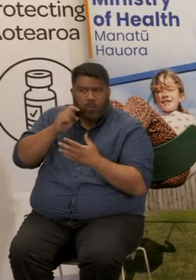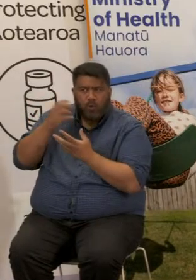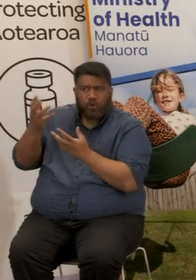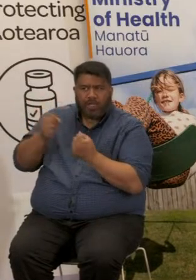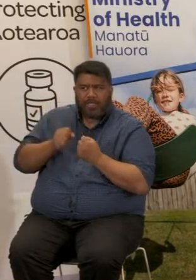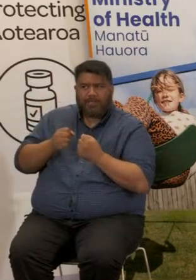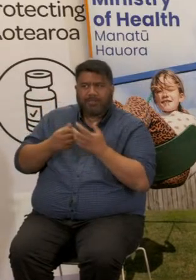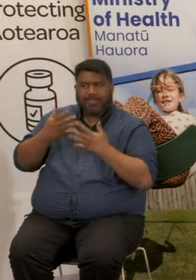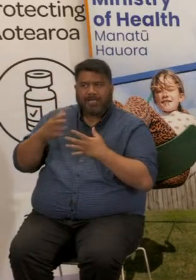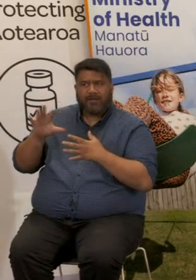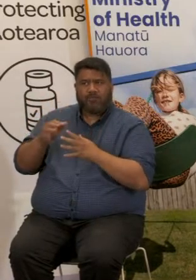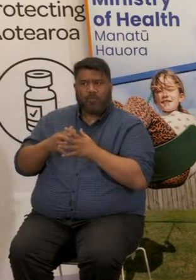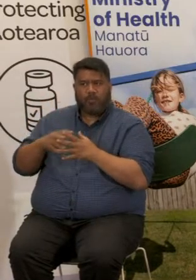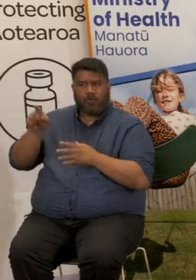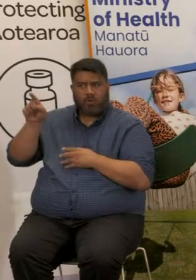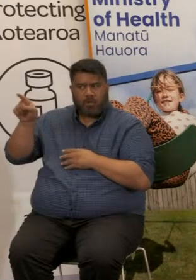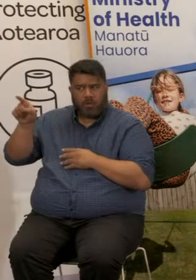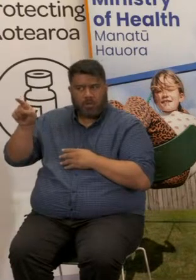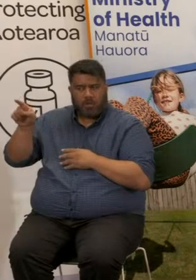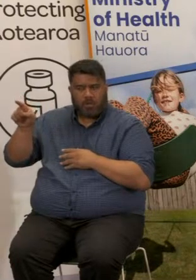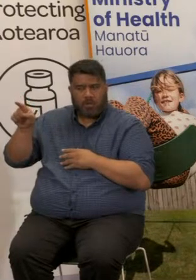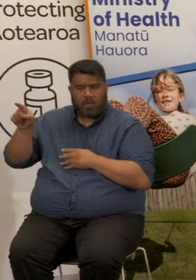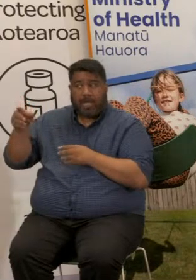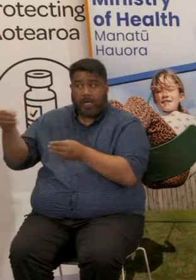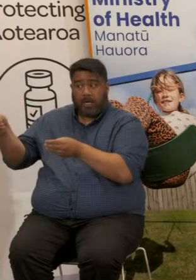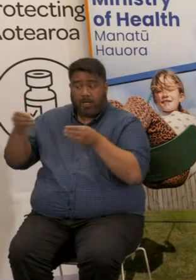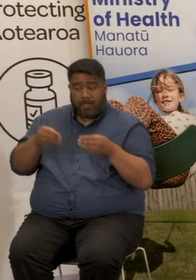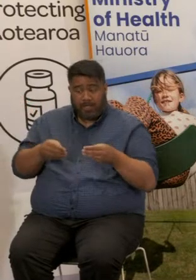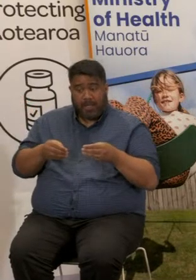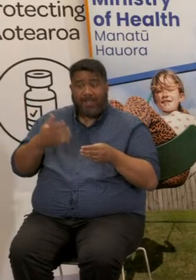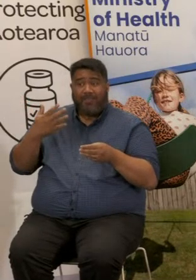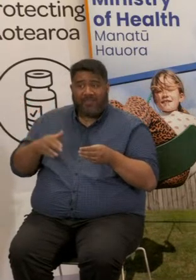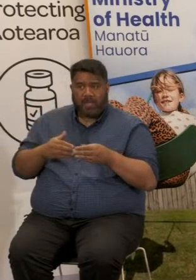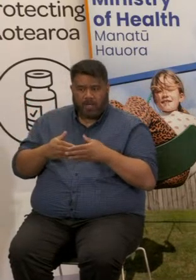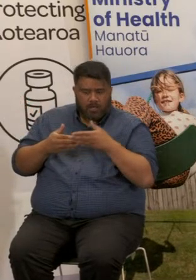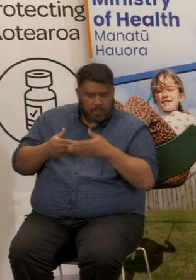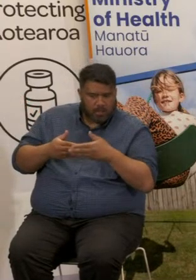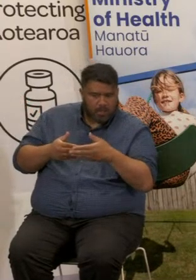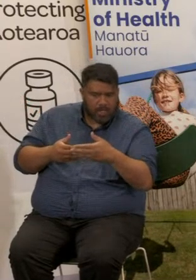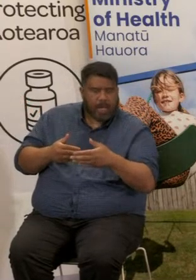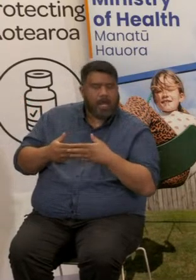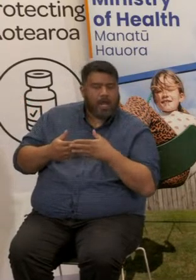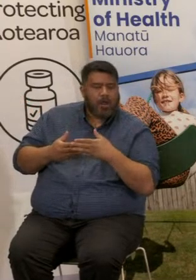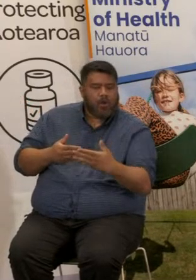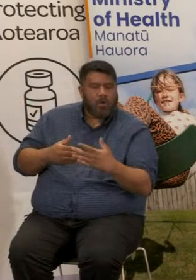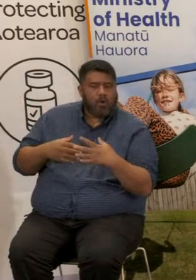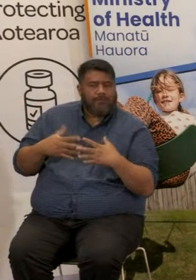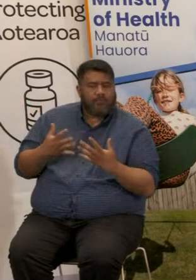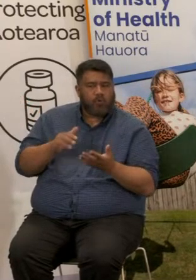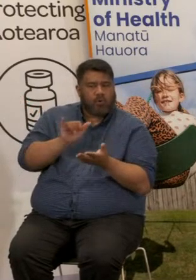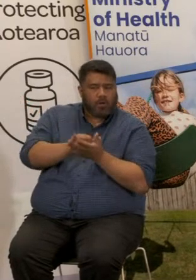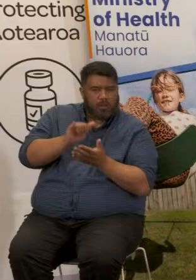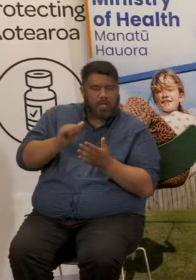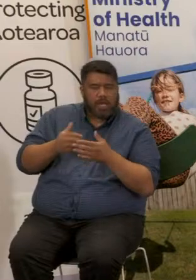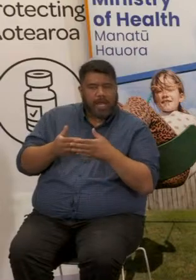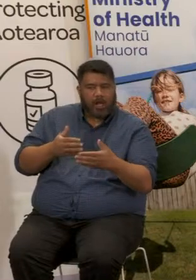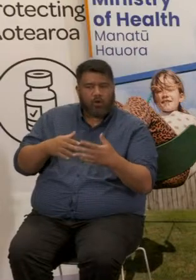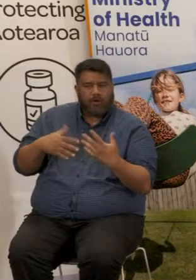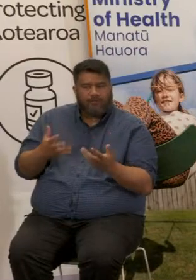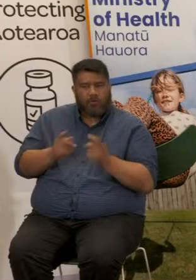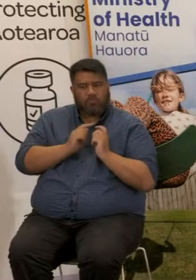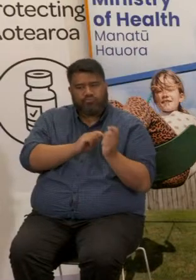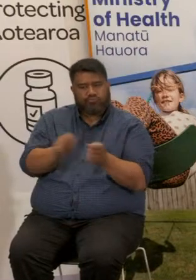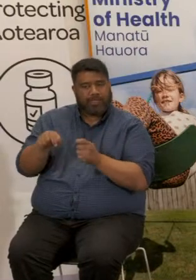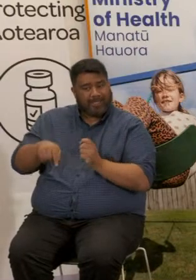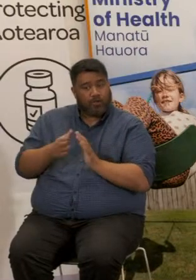idea even of if this were to get the sign-off from all the right people, when the rollout might be able to start for 5 to 11s? So from my perspective, from the